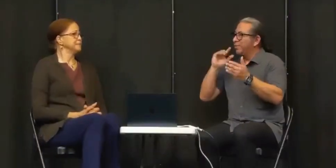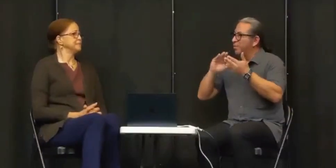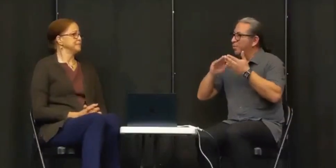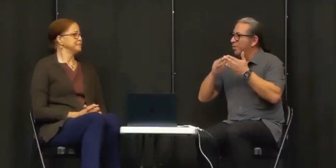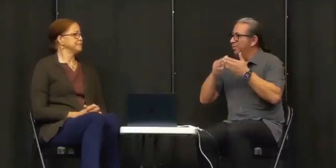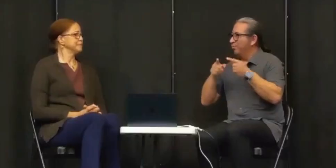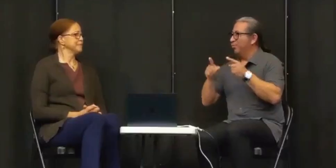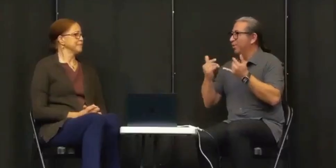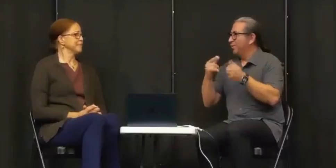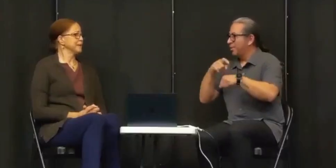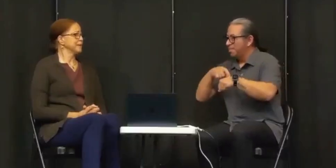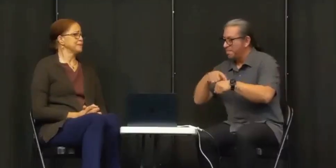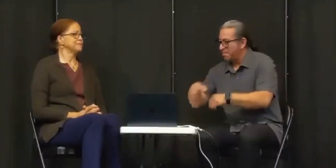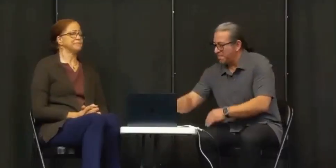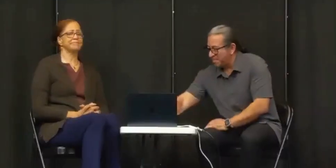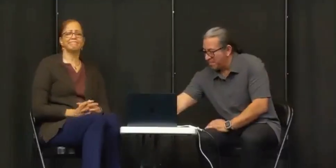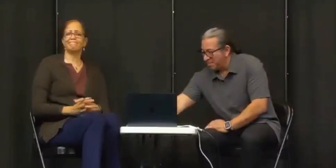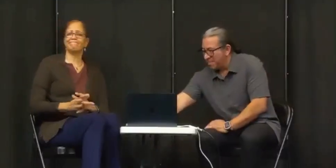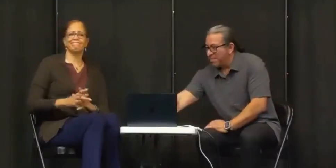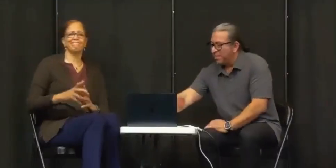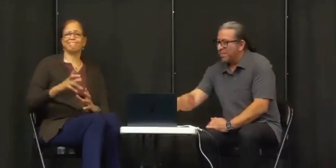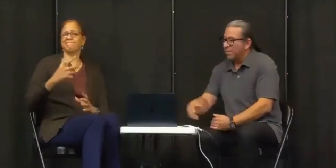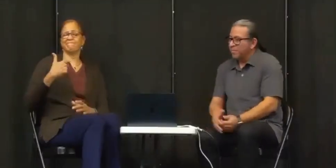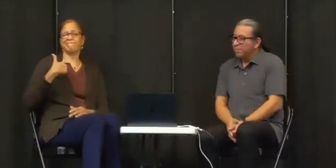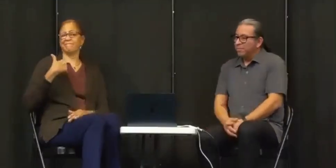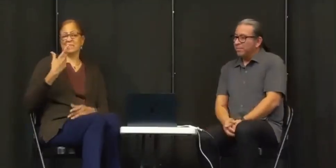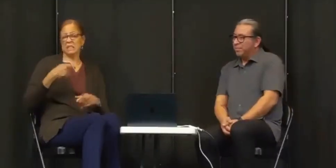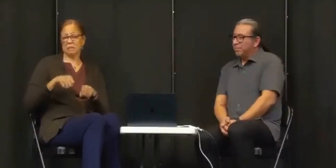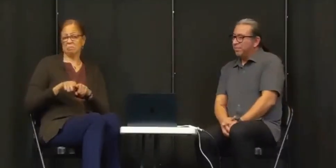have for us and for the deaf community at this time?